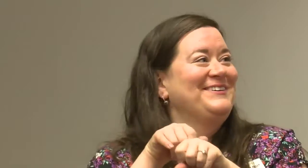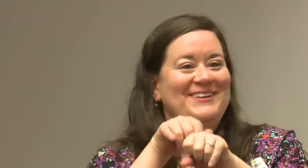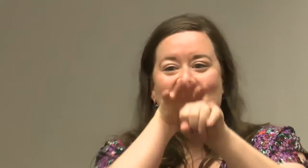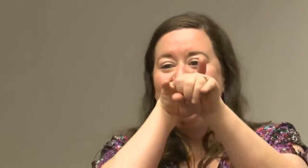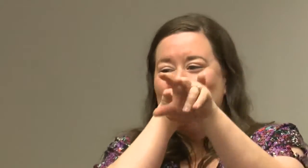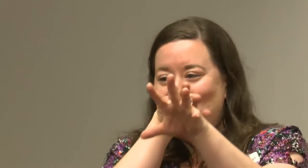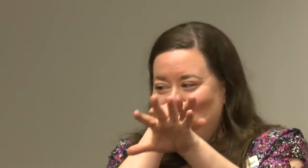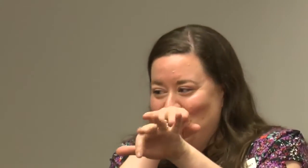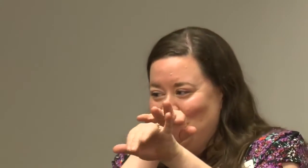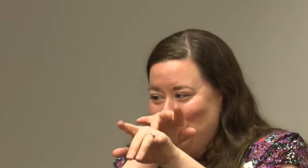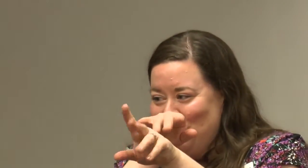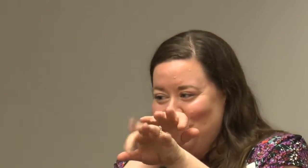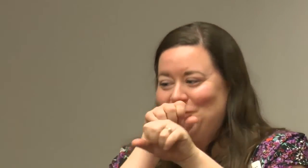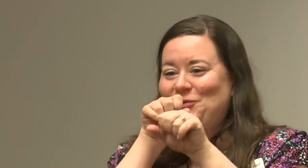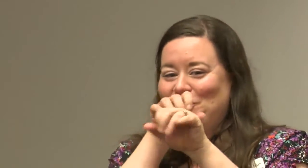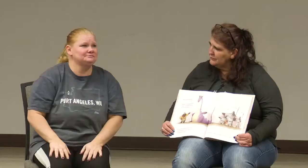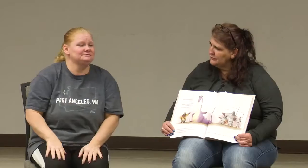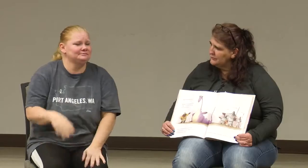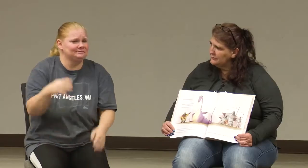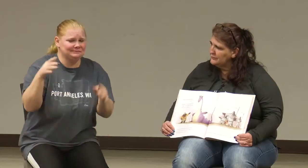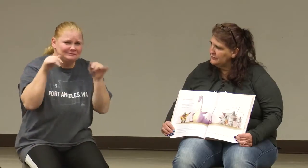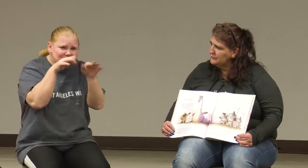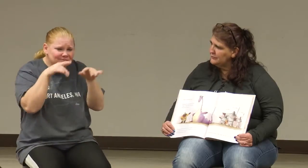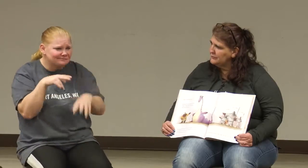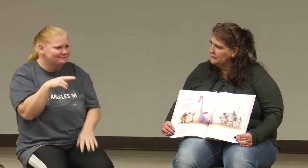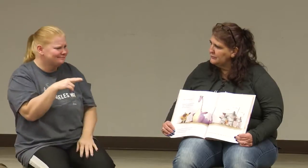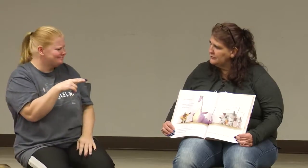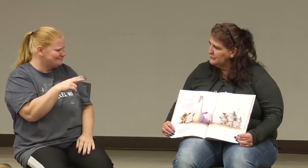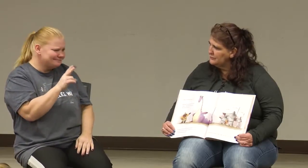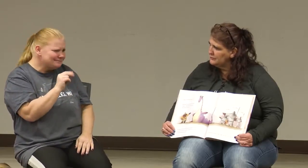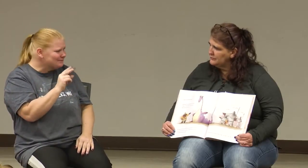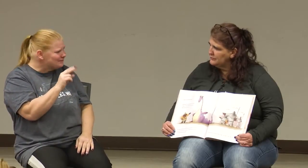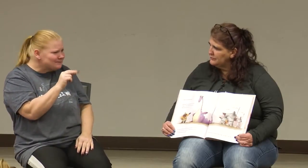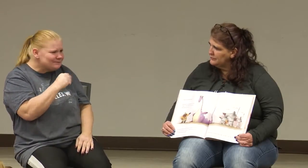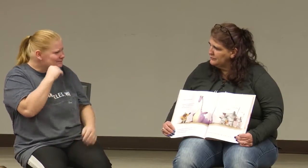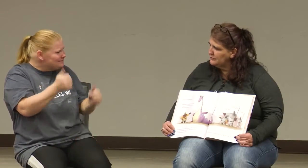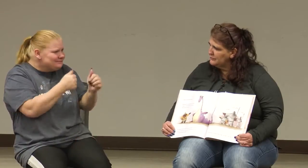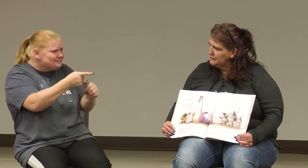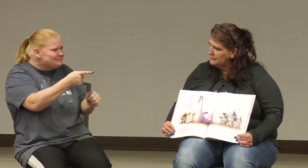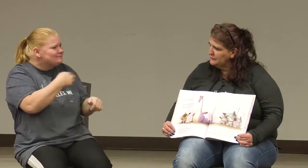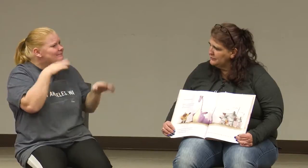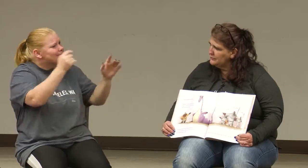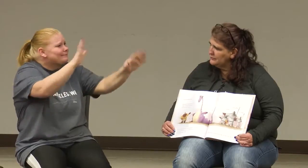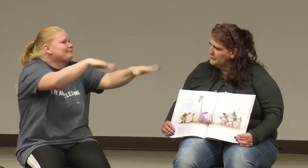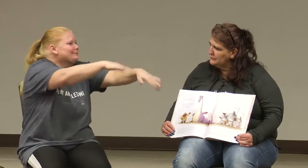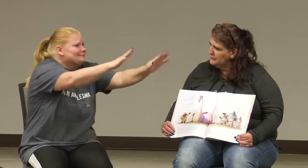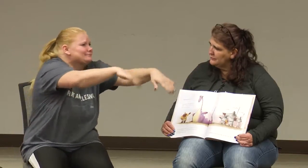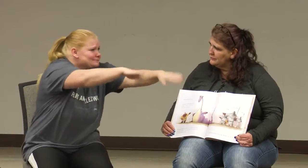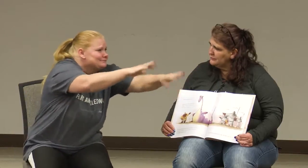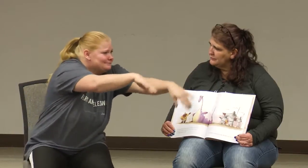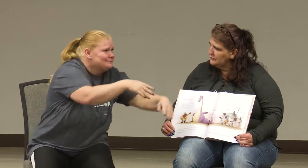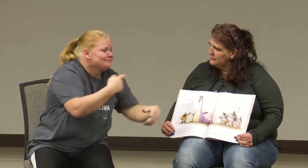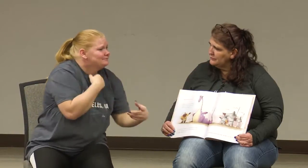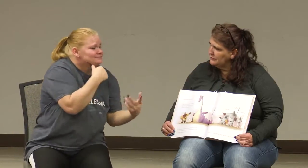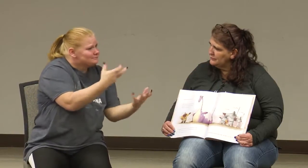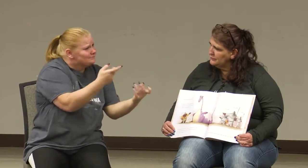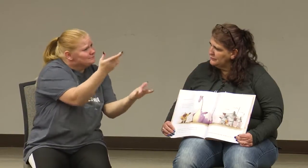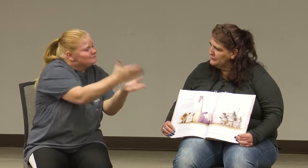language early on, ASL board members say they can help children who are deaf or hard of hearing. They want to avoid language